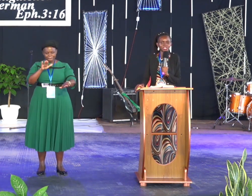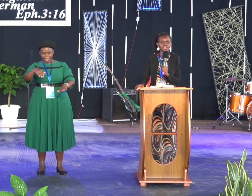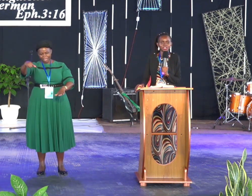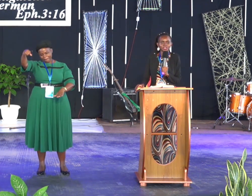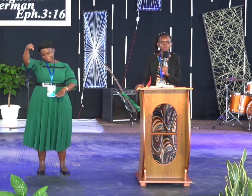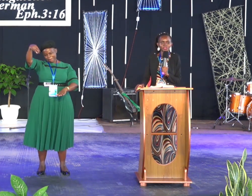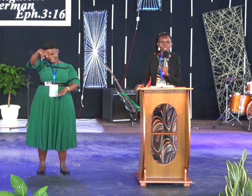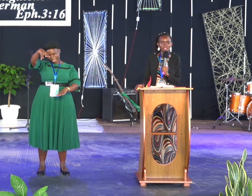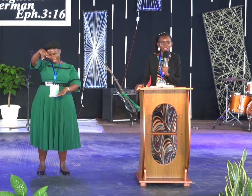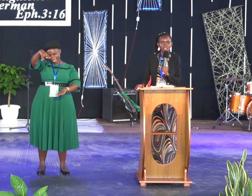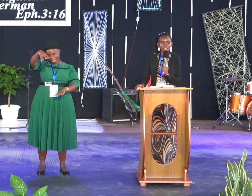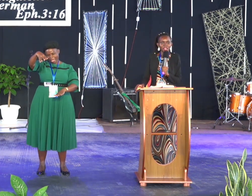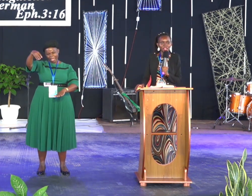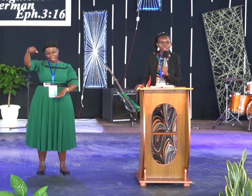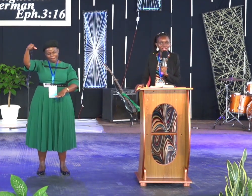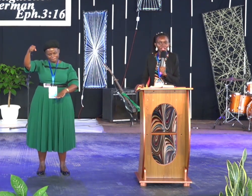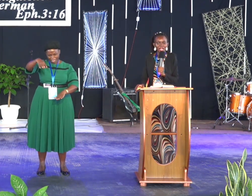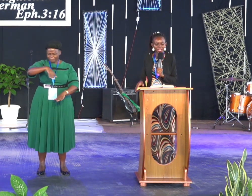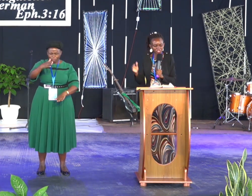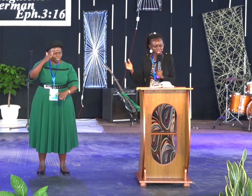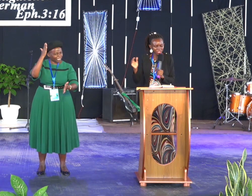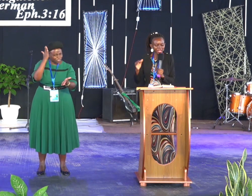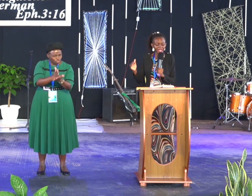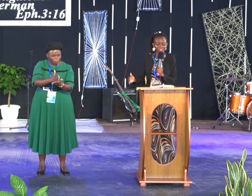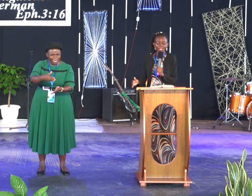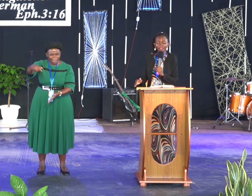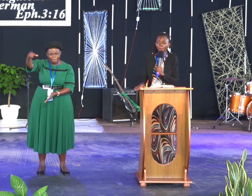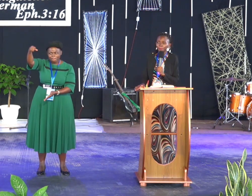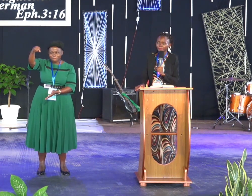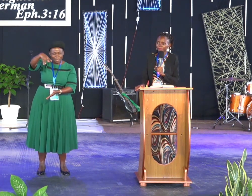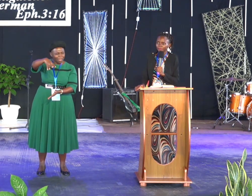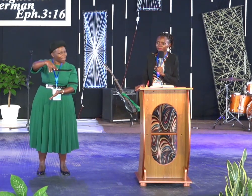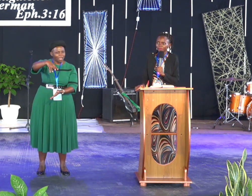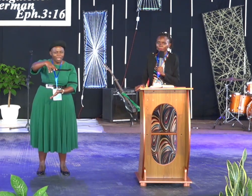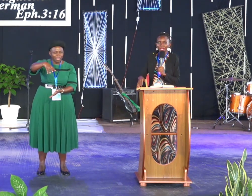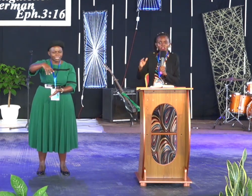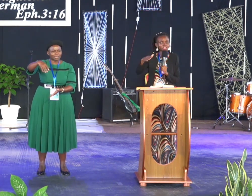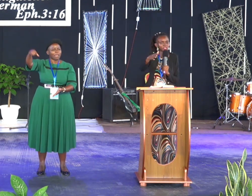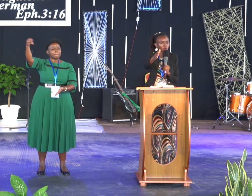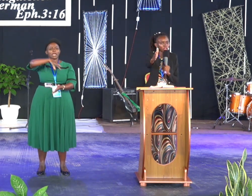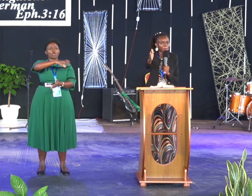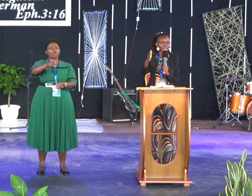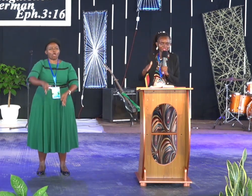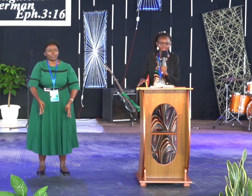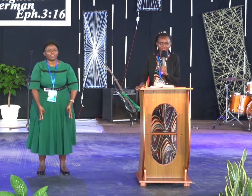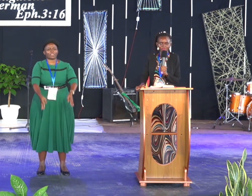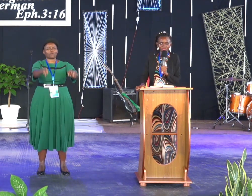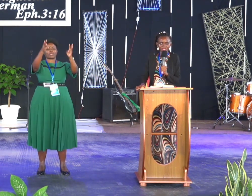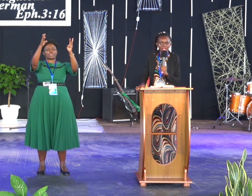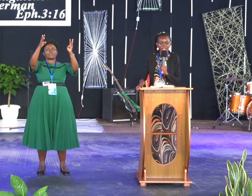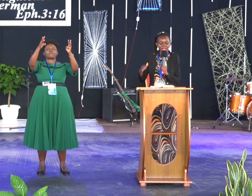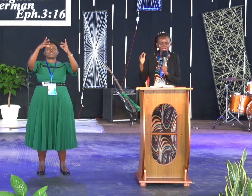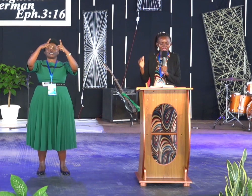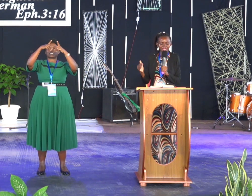feet. Nede chikoma kumulisa wenteeka kigere uchoka. And not only where I step. Chimulisa ne kubo lyonna. But also the whole path. Agambye